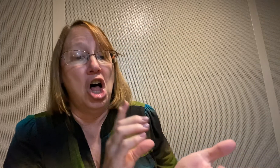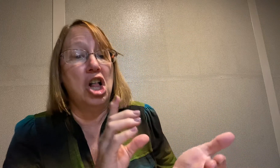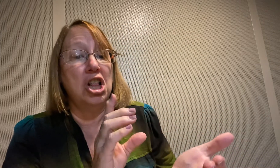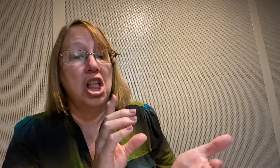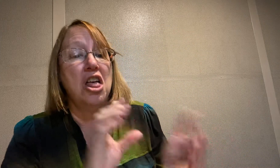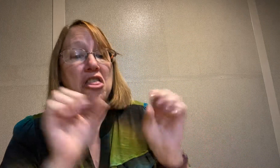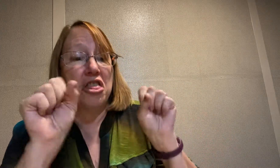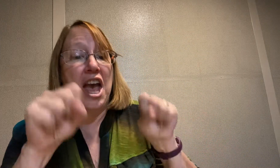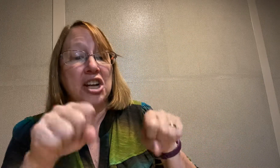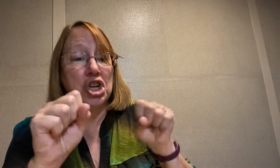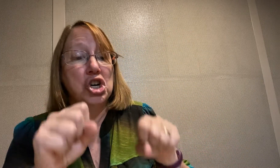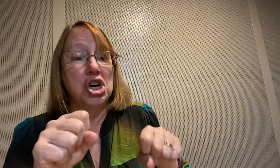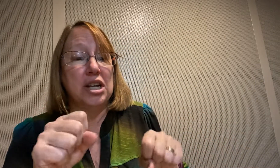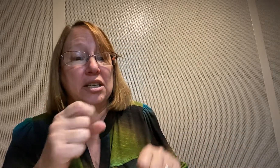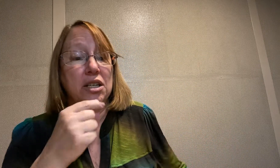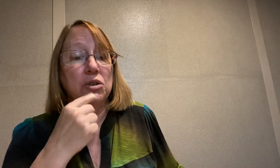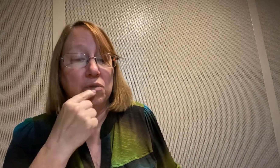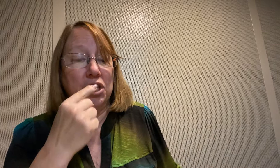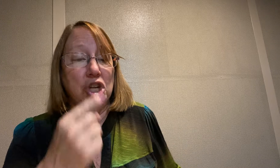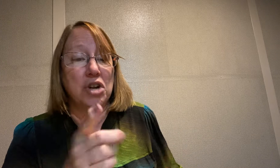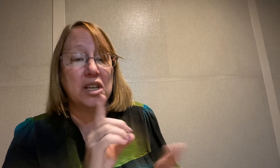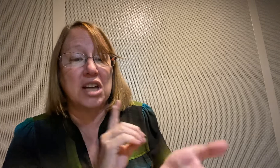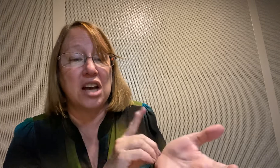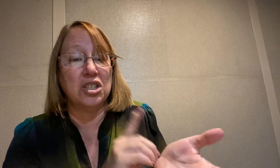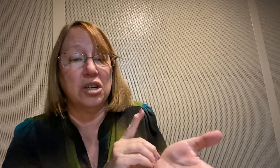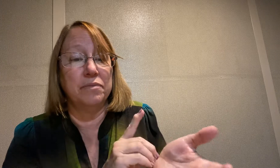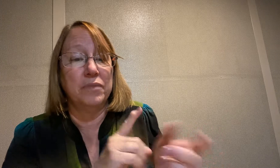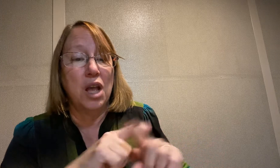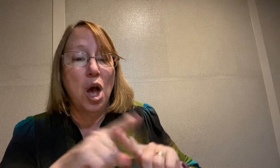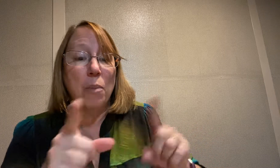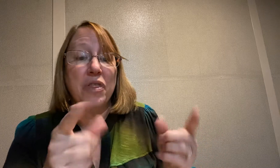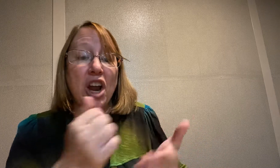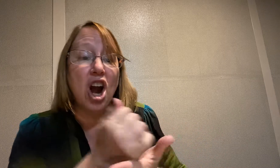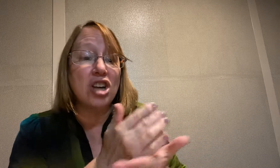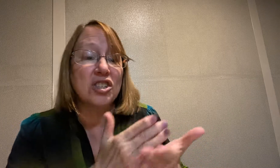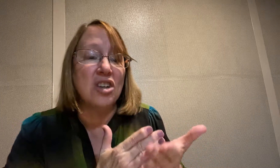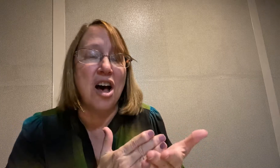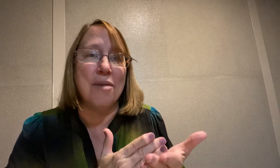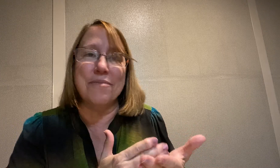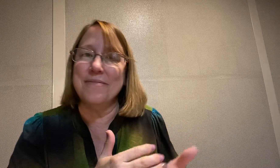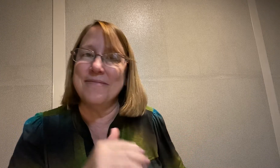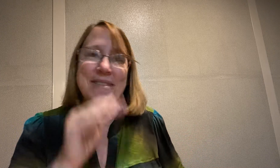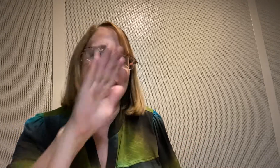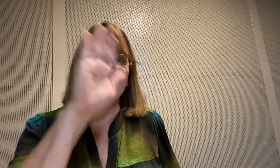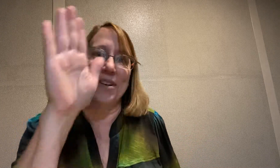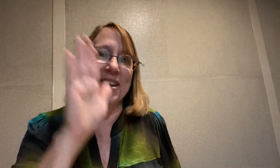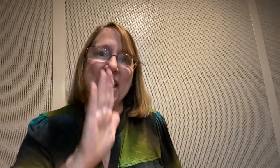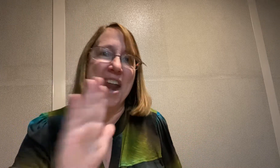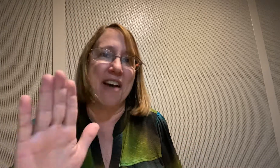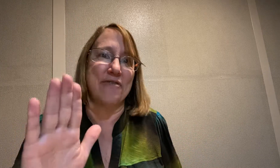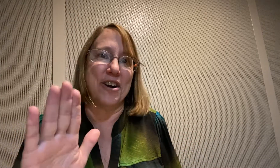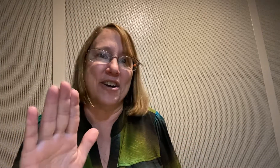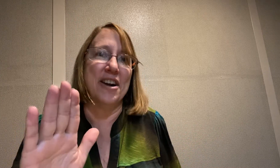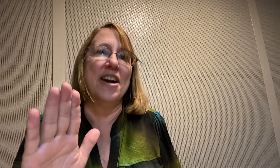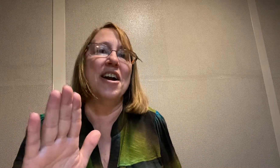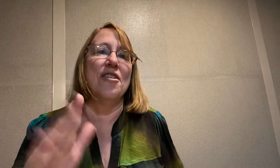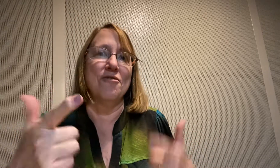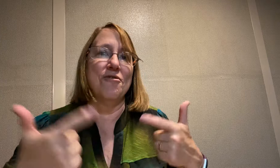"All that could," returned the doctor, "but there are some that will never